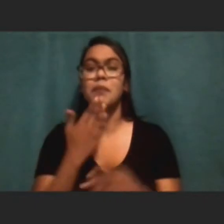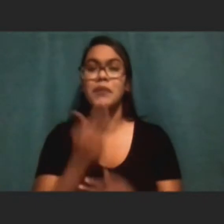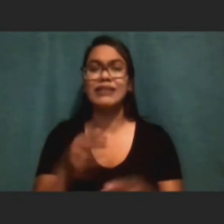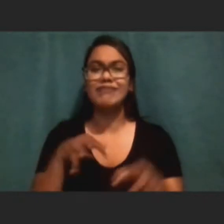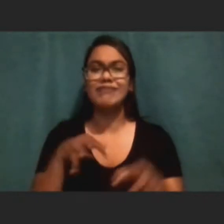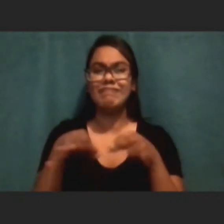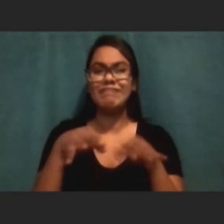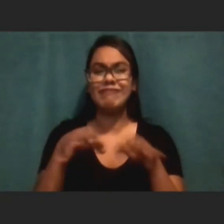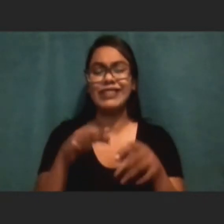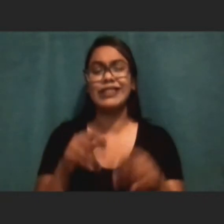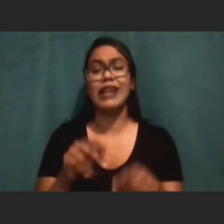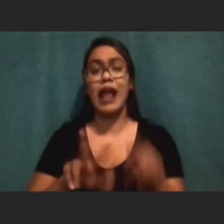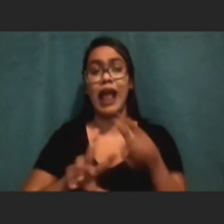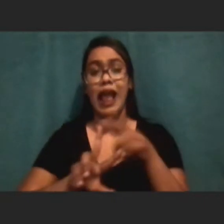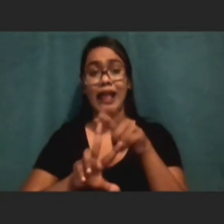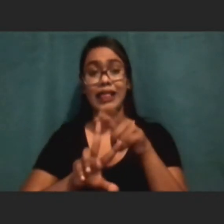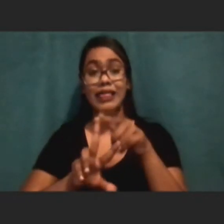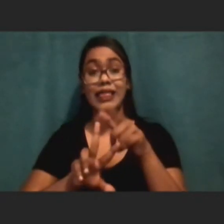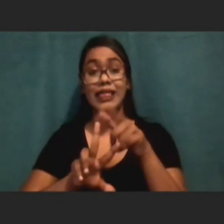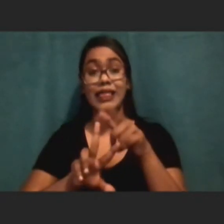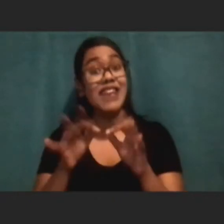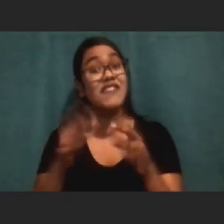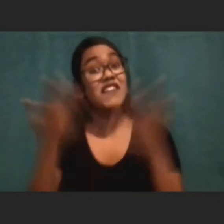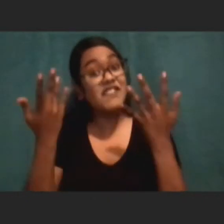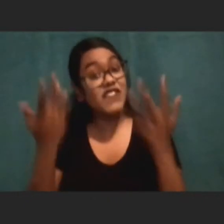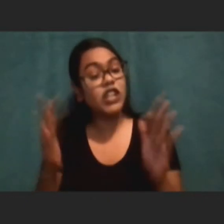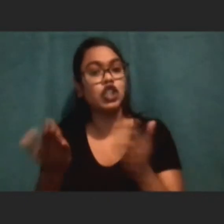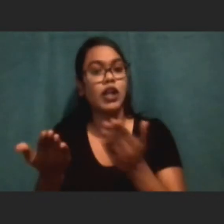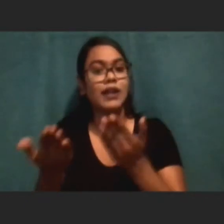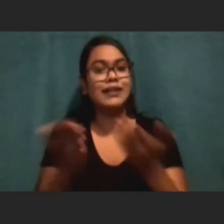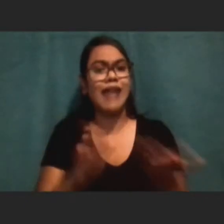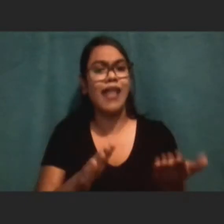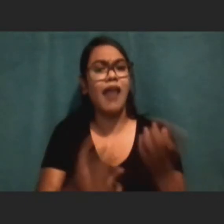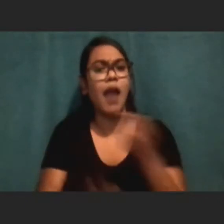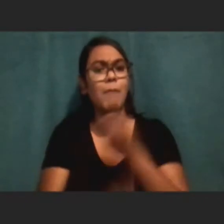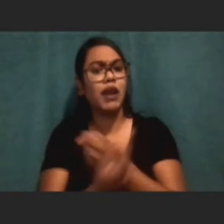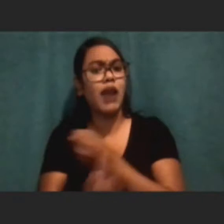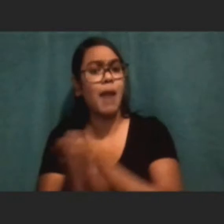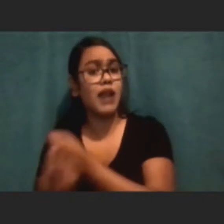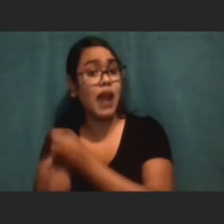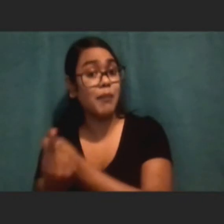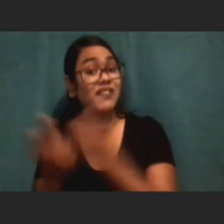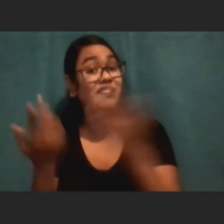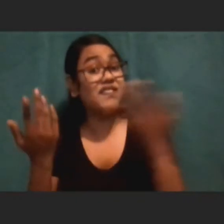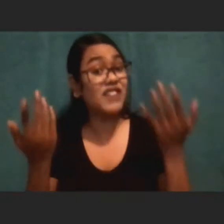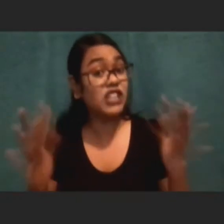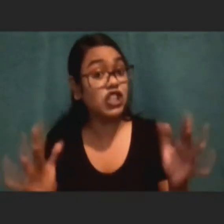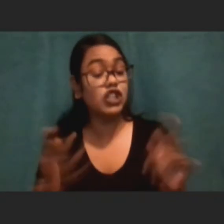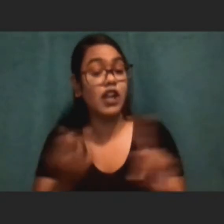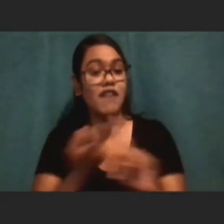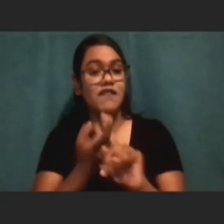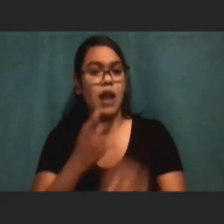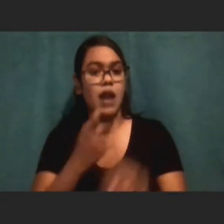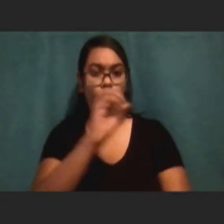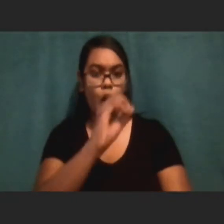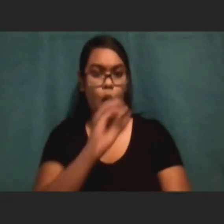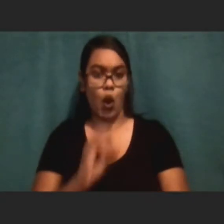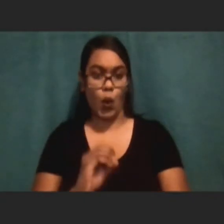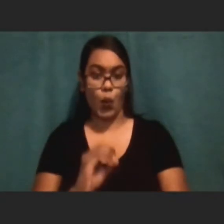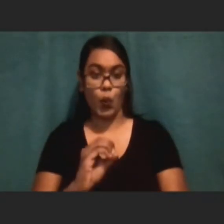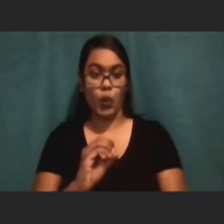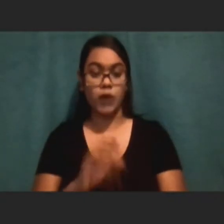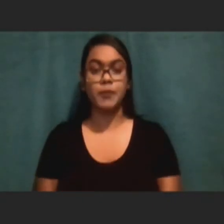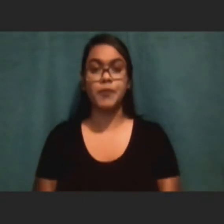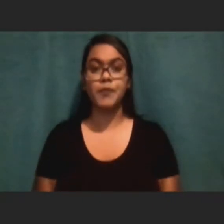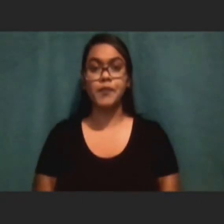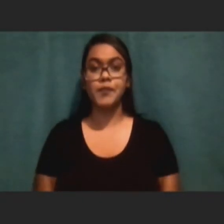to respond if there's any death which has resulted from this variant so far? Christian Duplessis, I'm